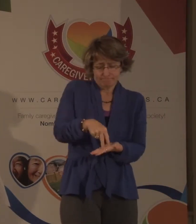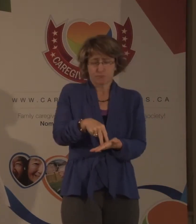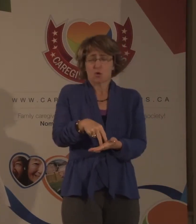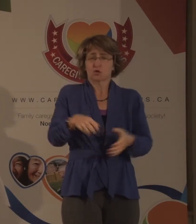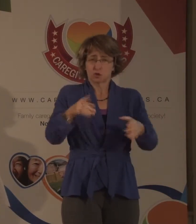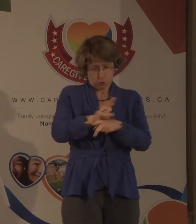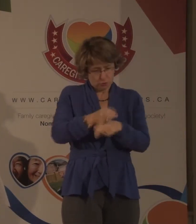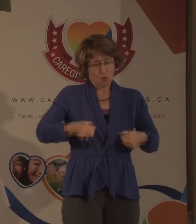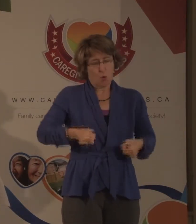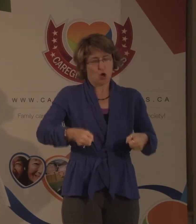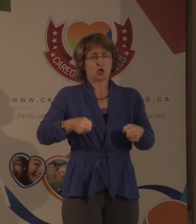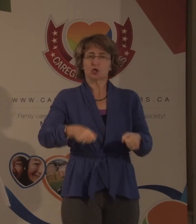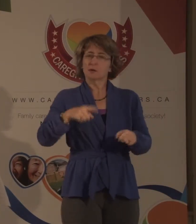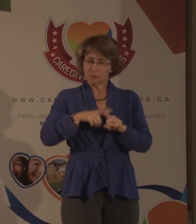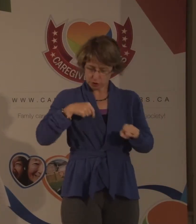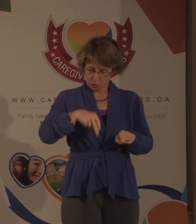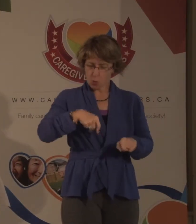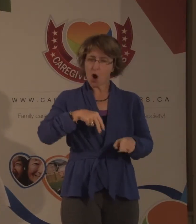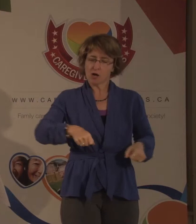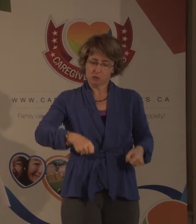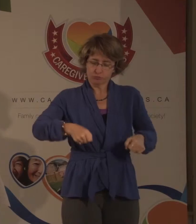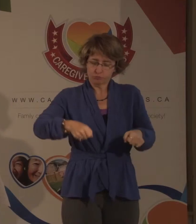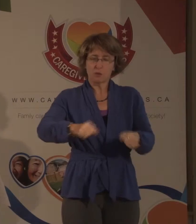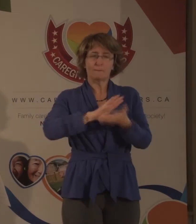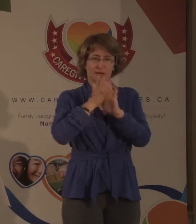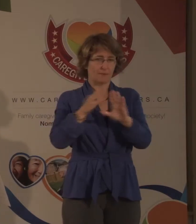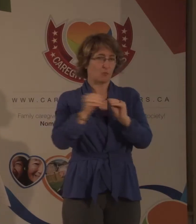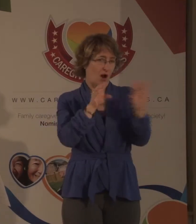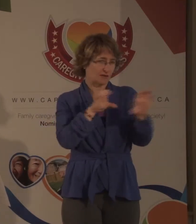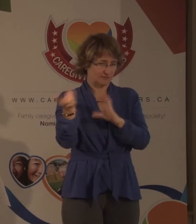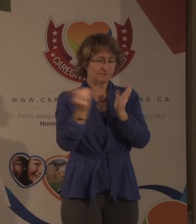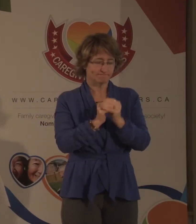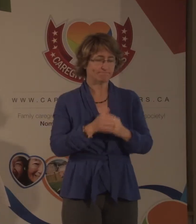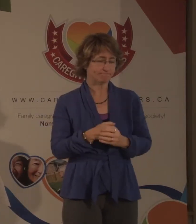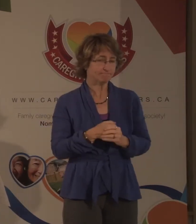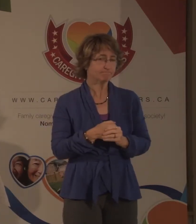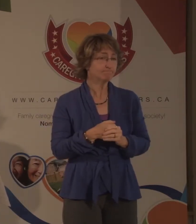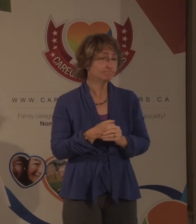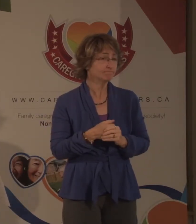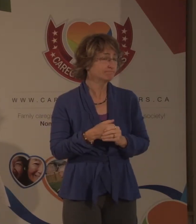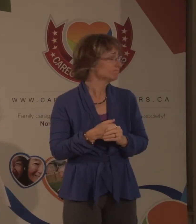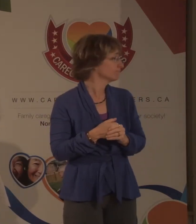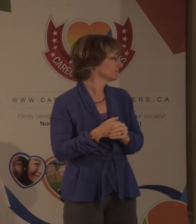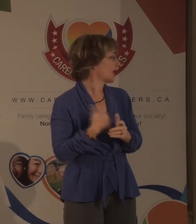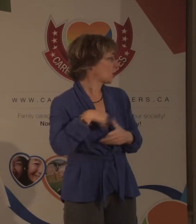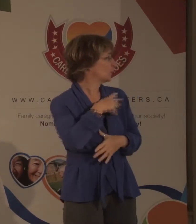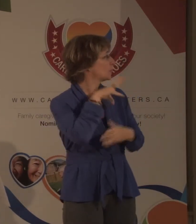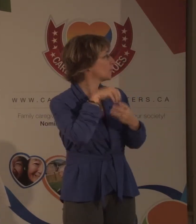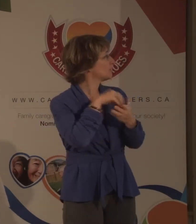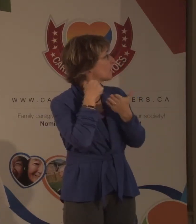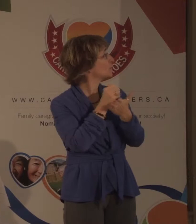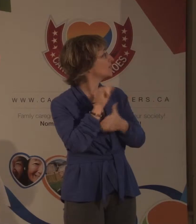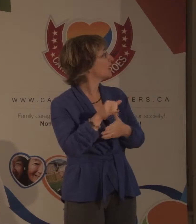uses a walker. She's getting active again. So, and Care Connect was part of that.